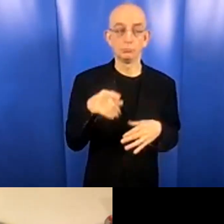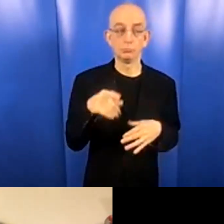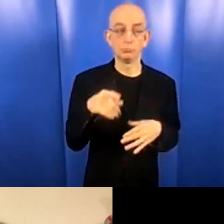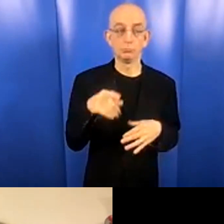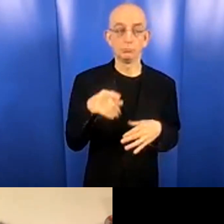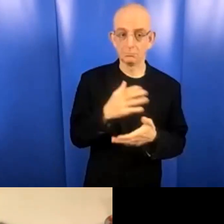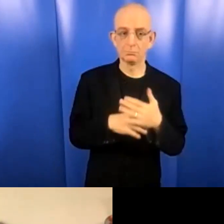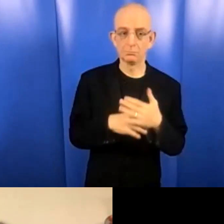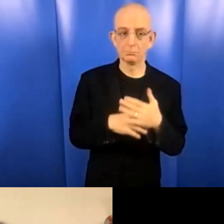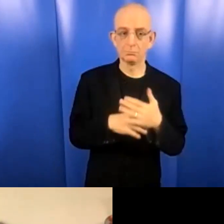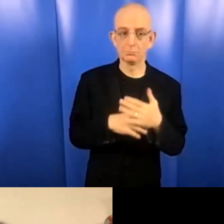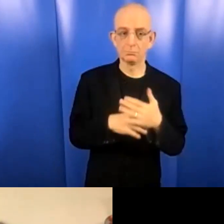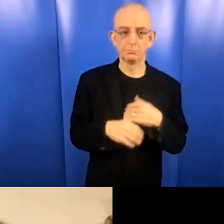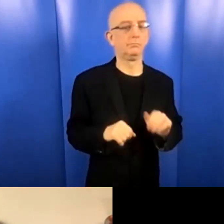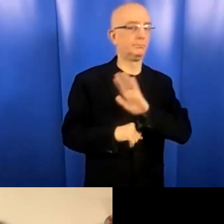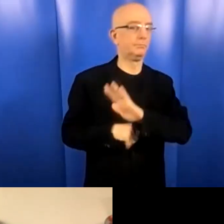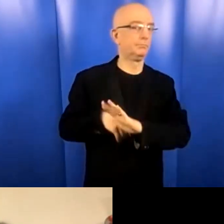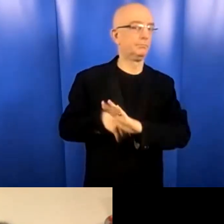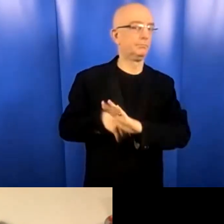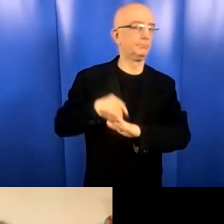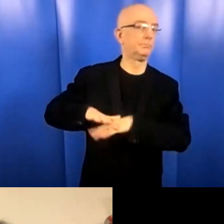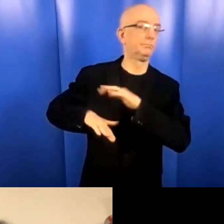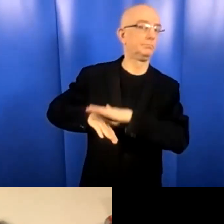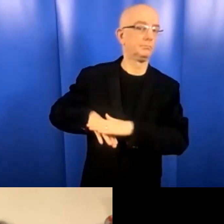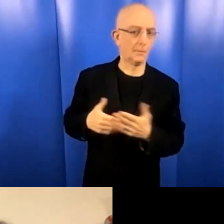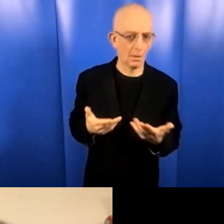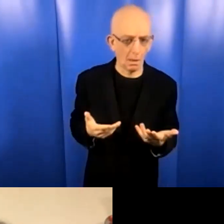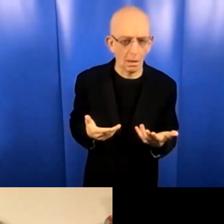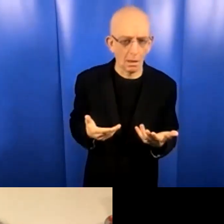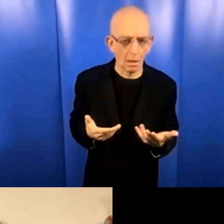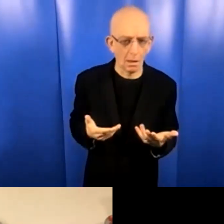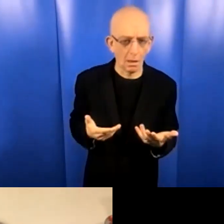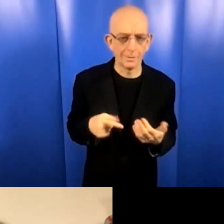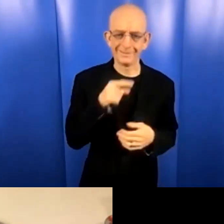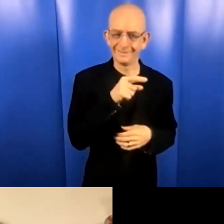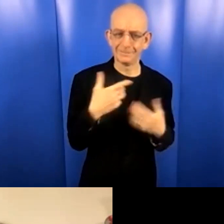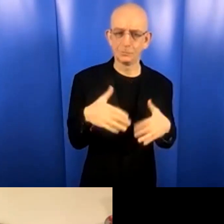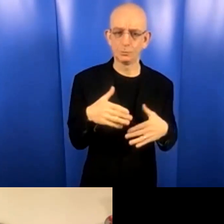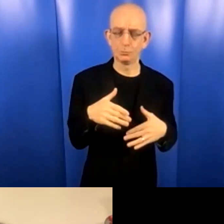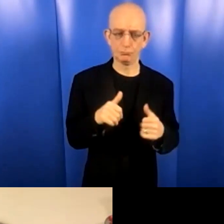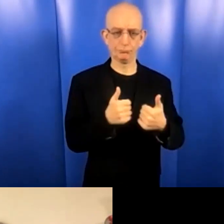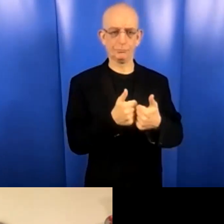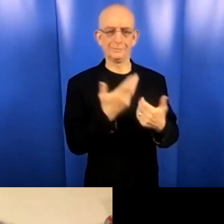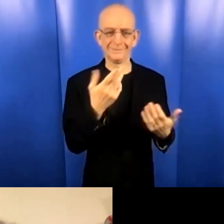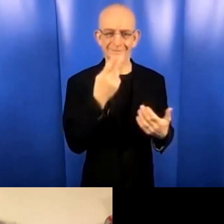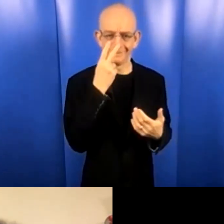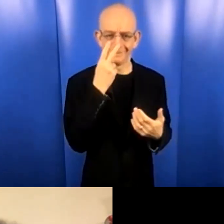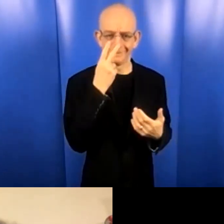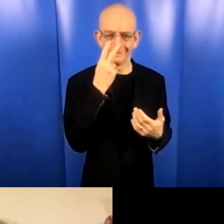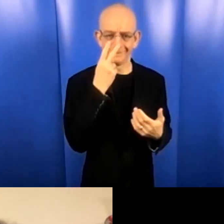same time, we also have challenges working with the different CSOs and working with the other constituency, like the